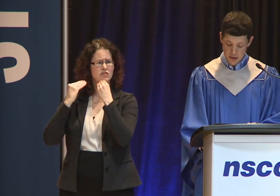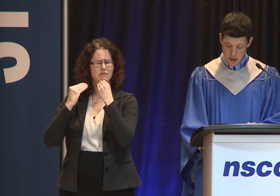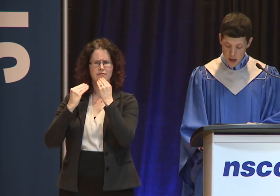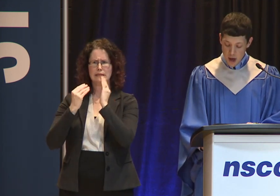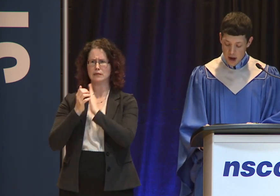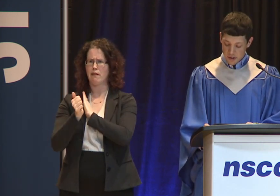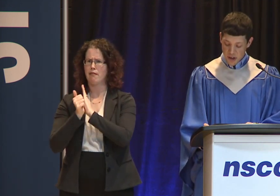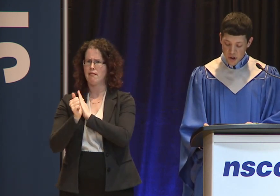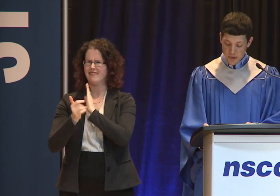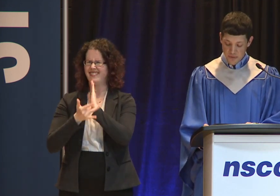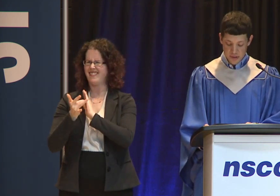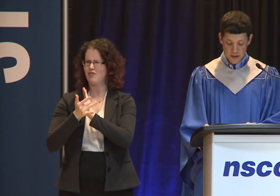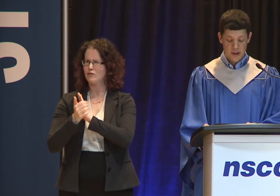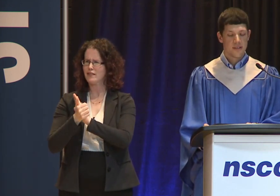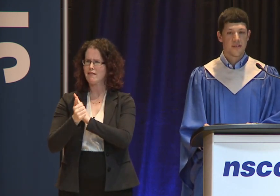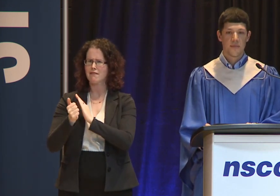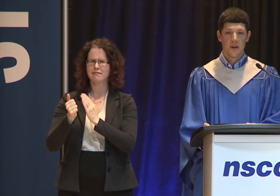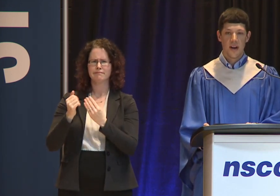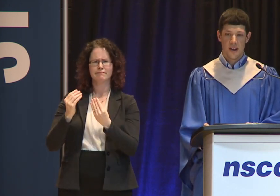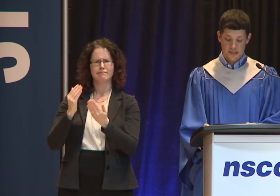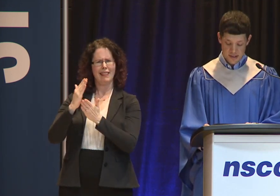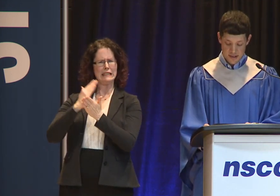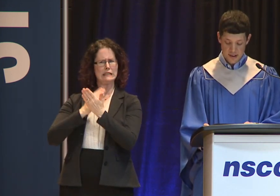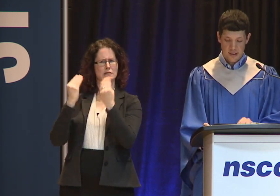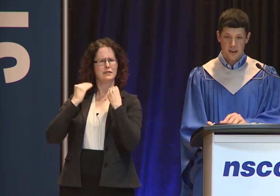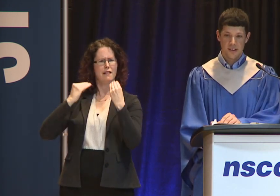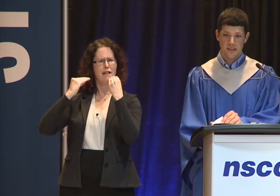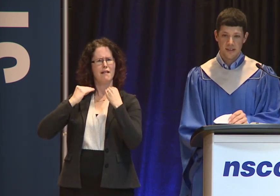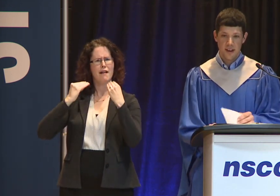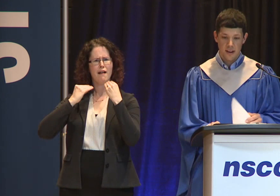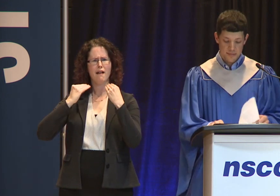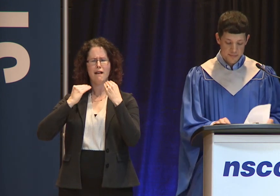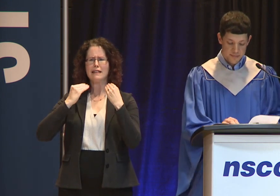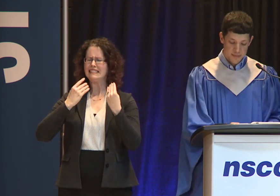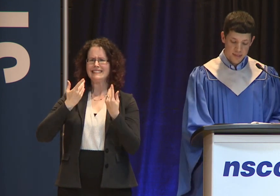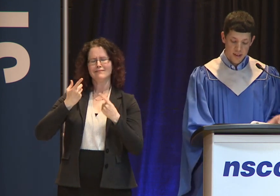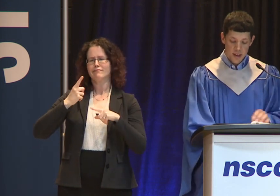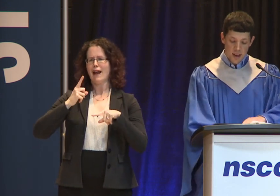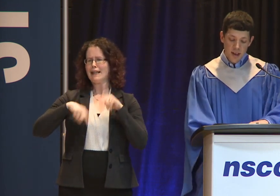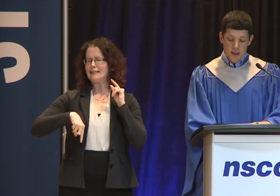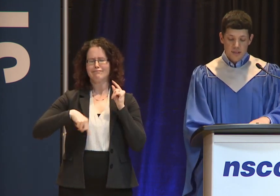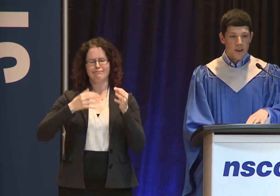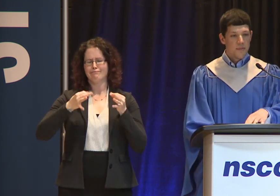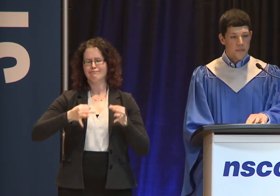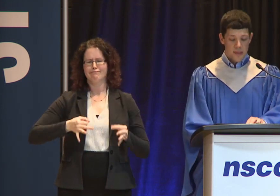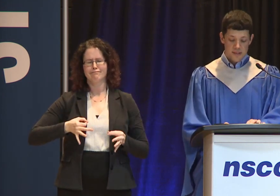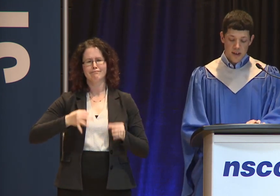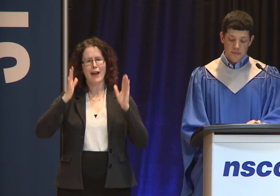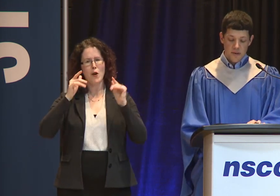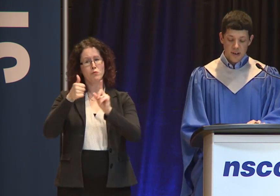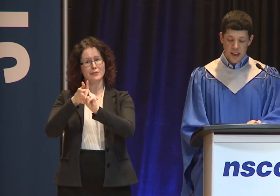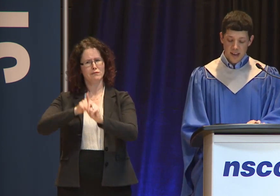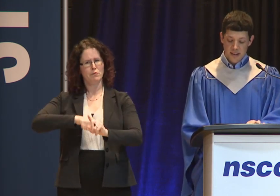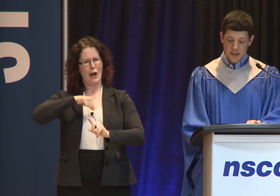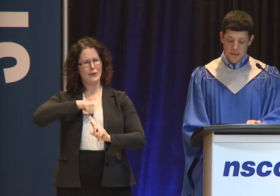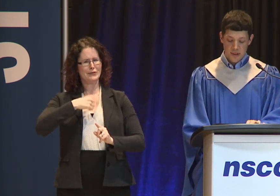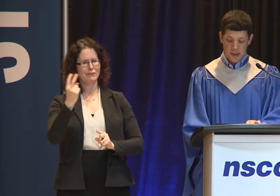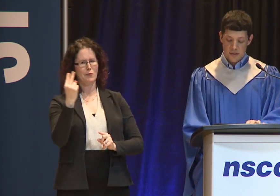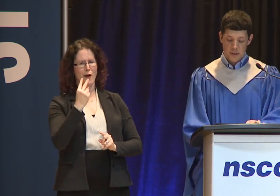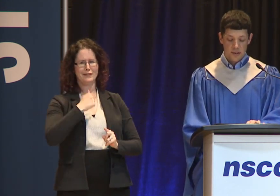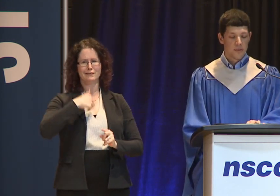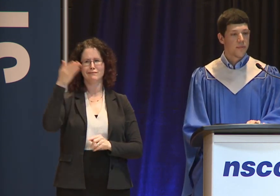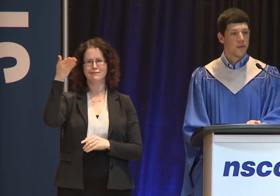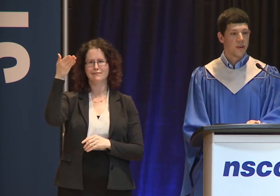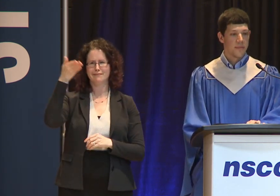taught me. I only hope he feels a great sense of pride as he sits here in the audience today. So, cell phone in hand, I